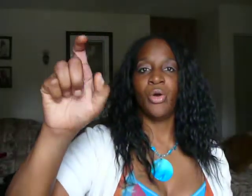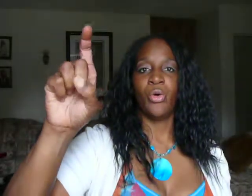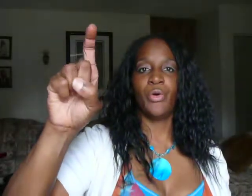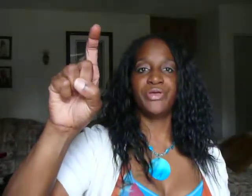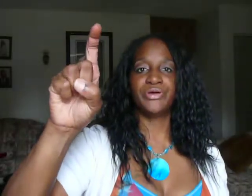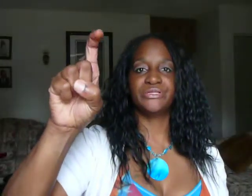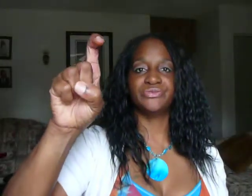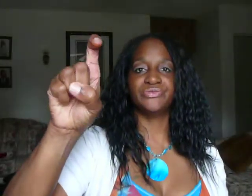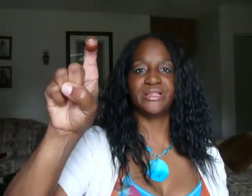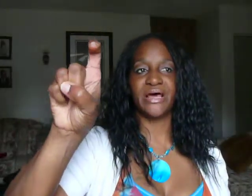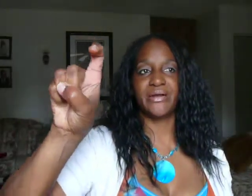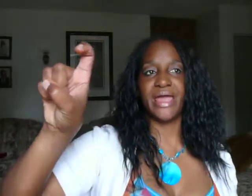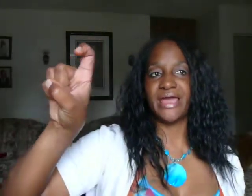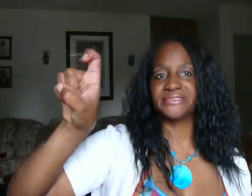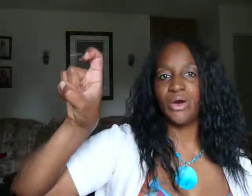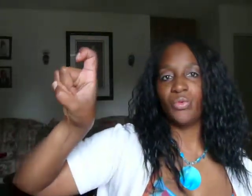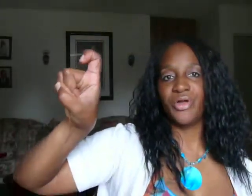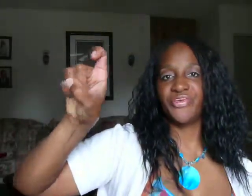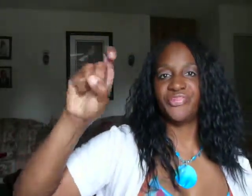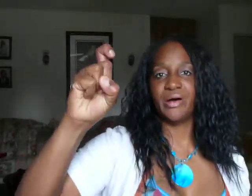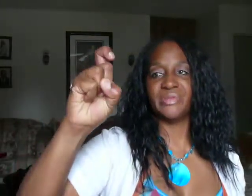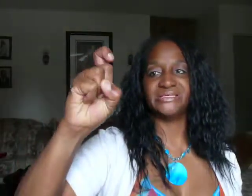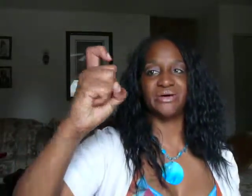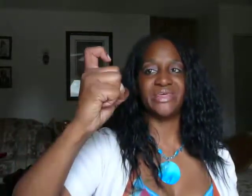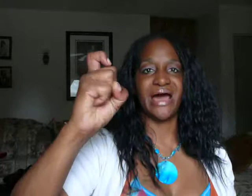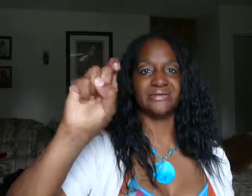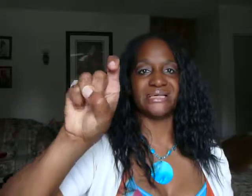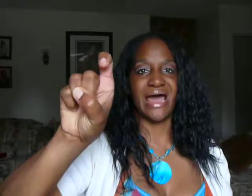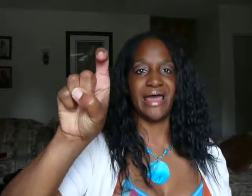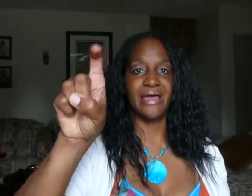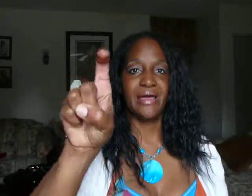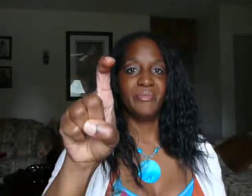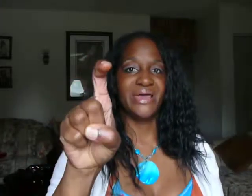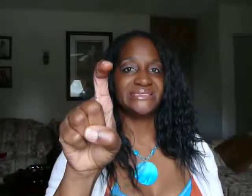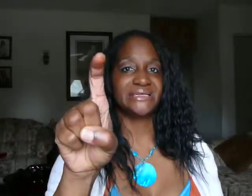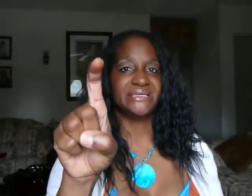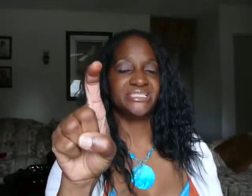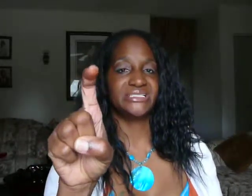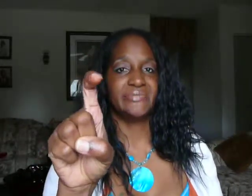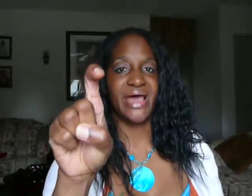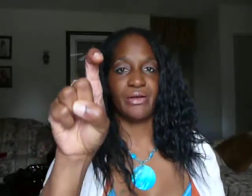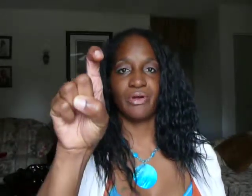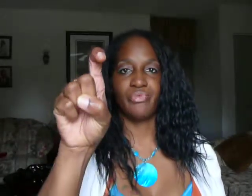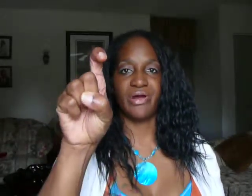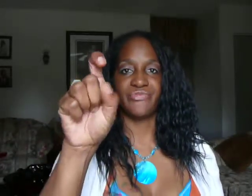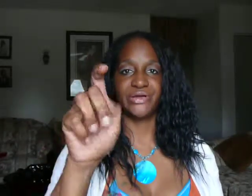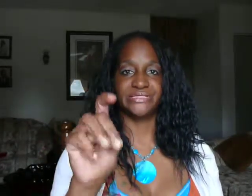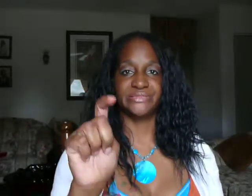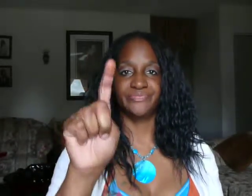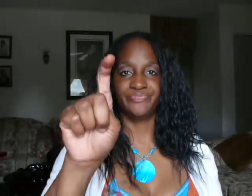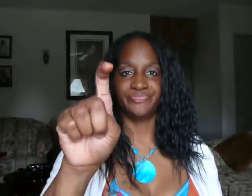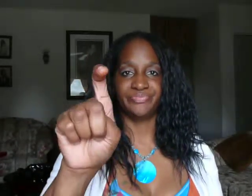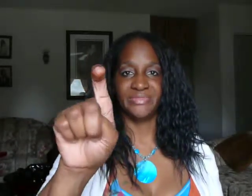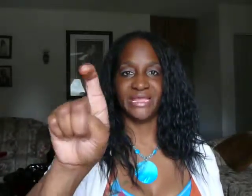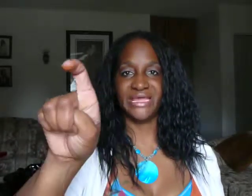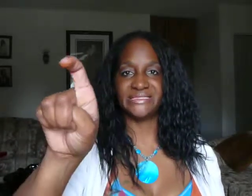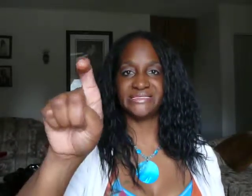Or you can do the letter X where the thumb is on the outside. Basically, it's just a matter of preference.